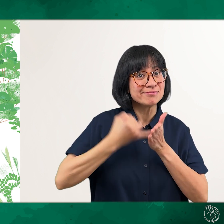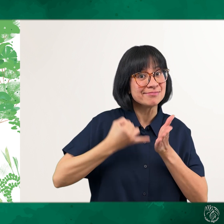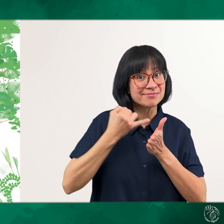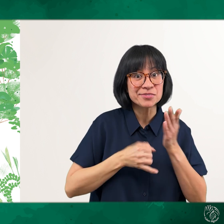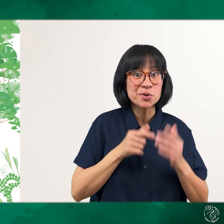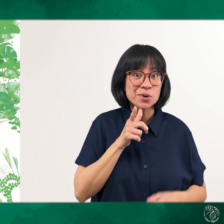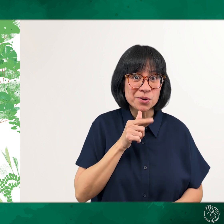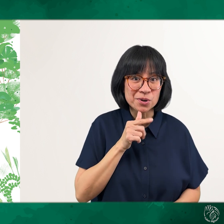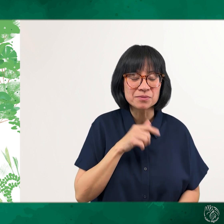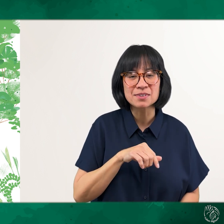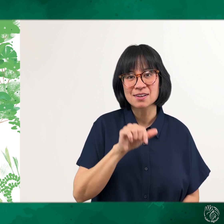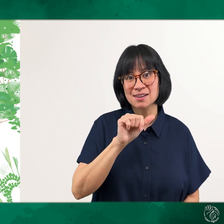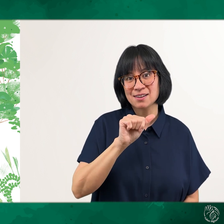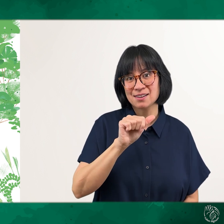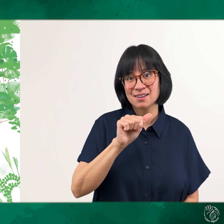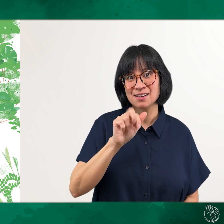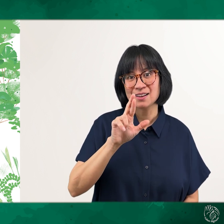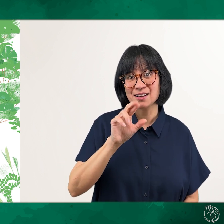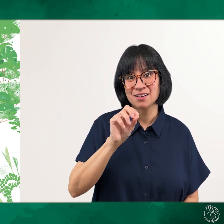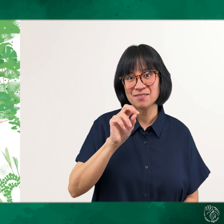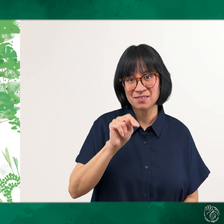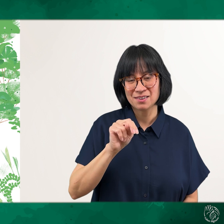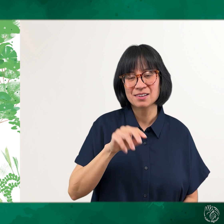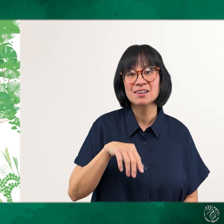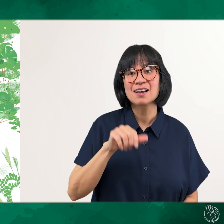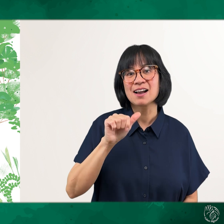and the art by Aaron Asis.